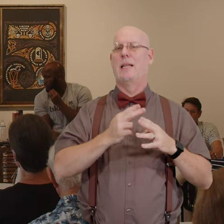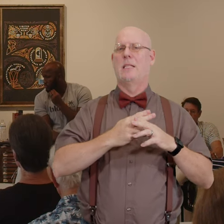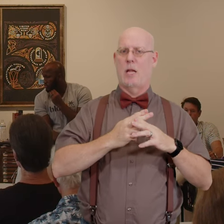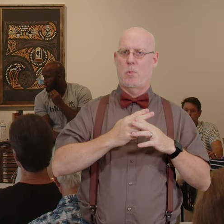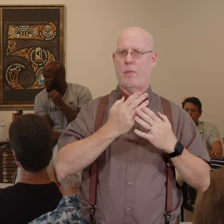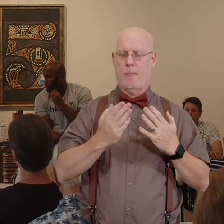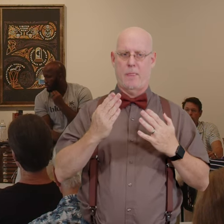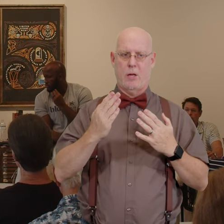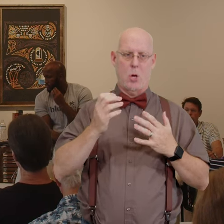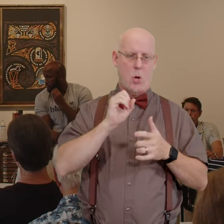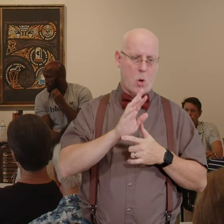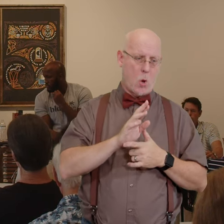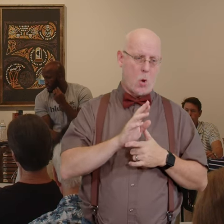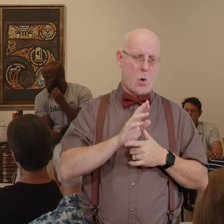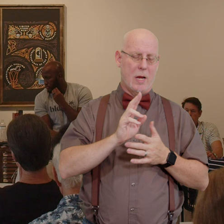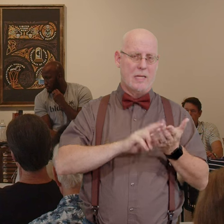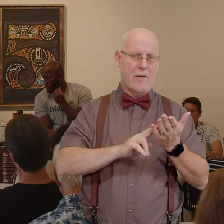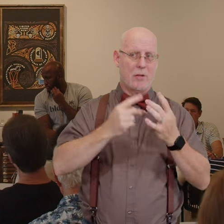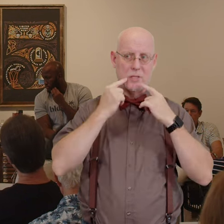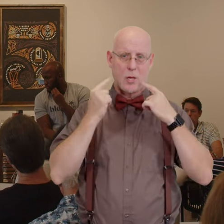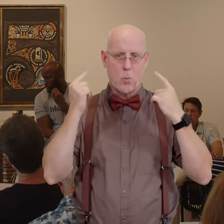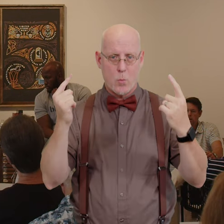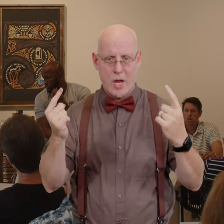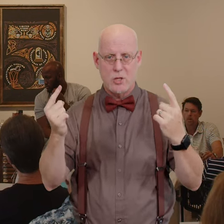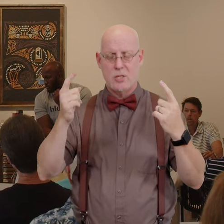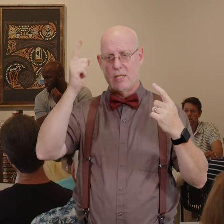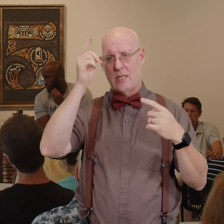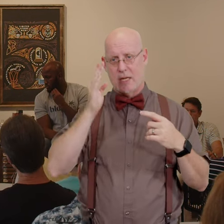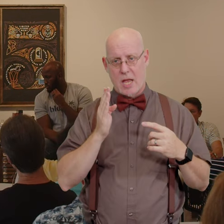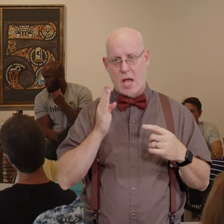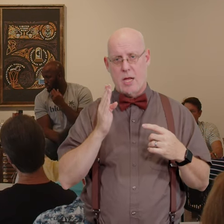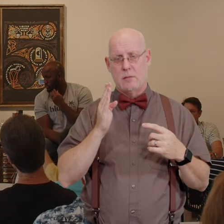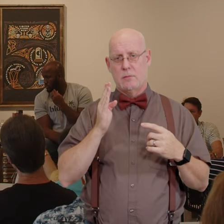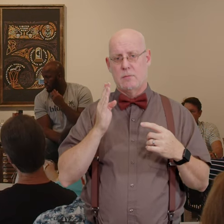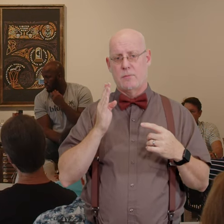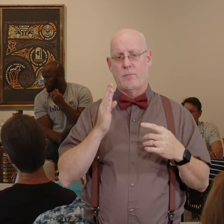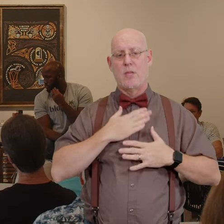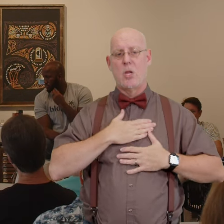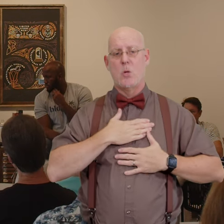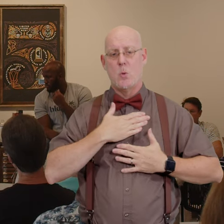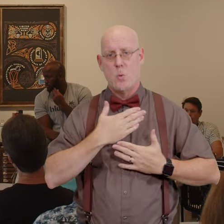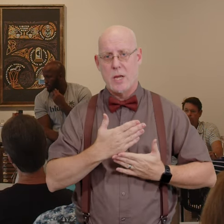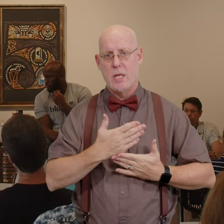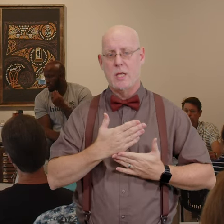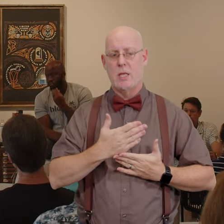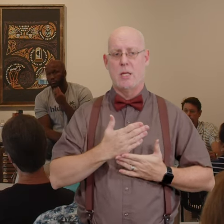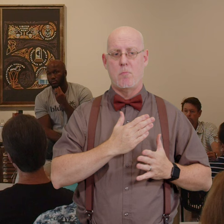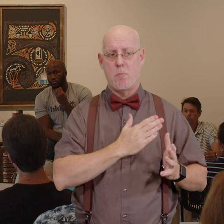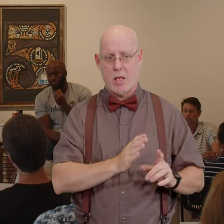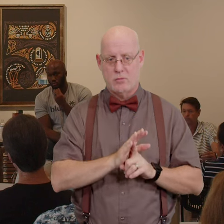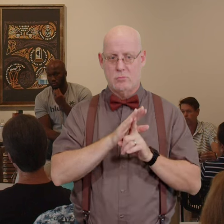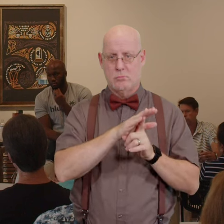temporal element, or else it is a covenantal declaration that God is willing his people to